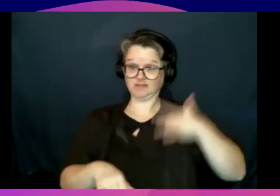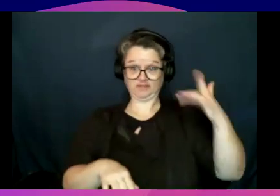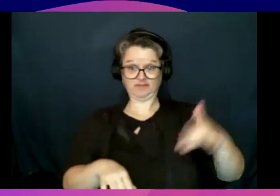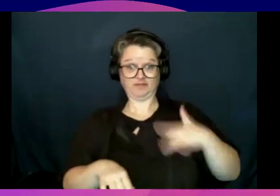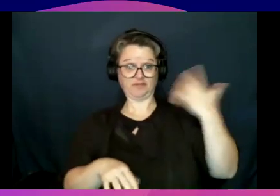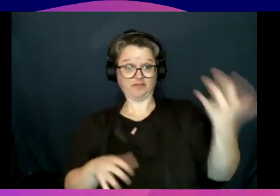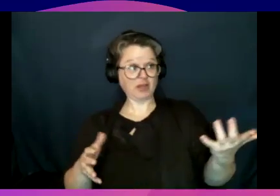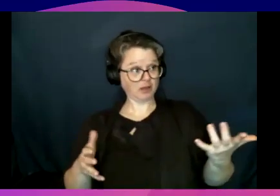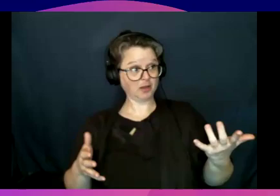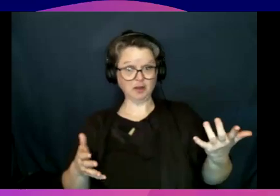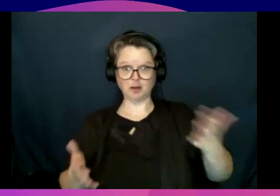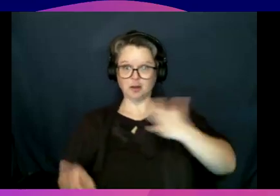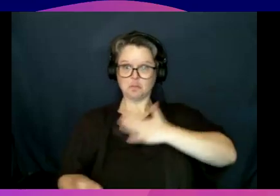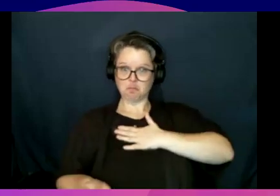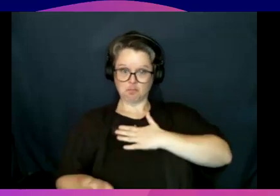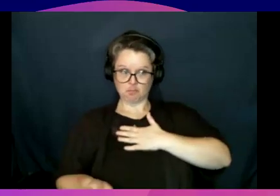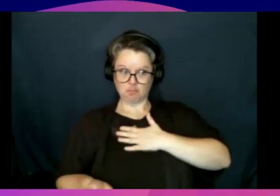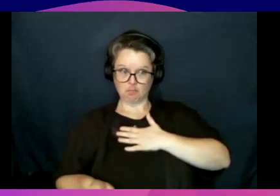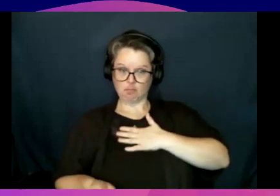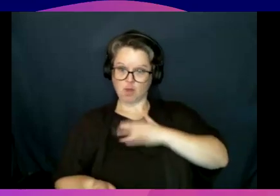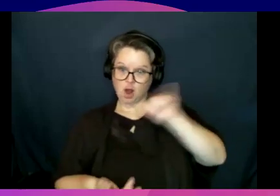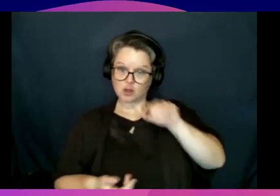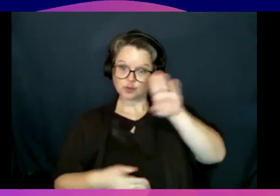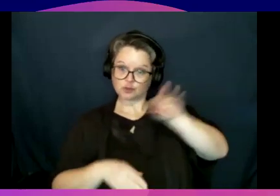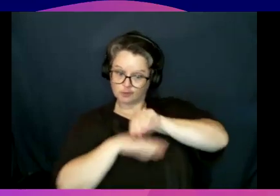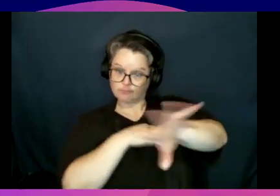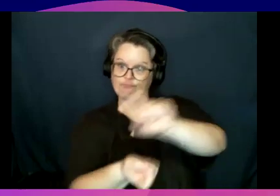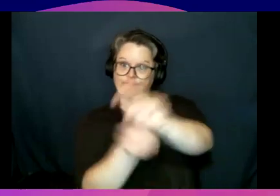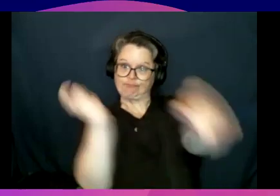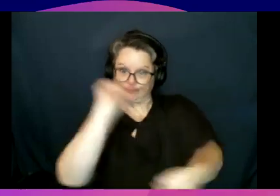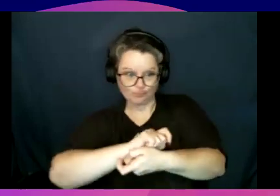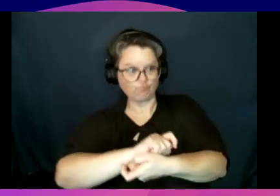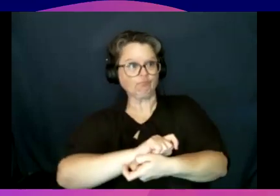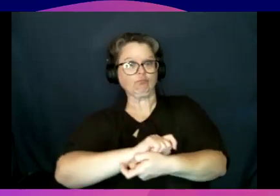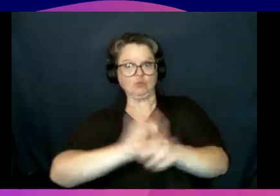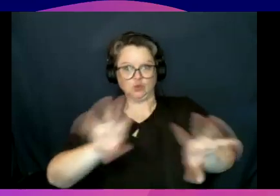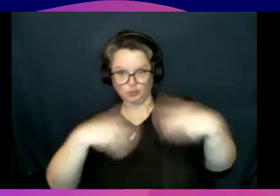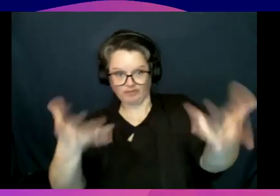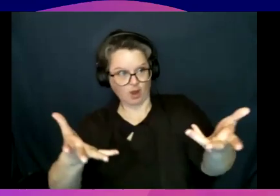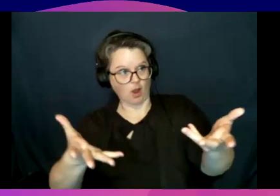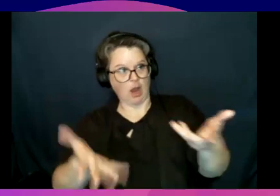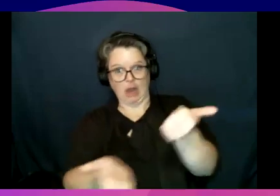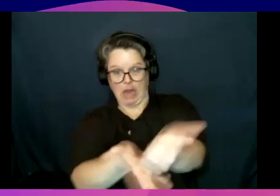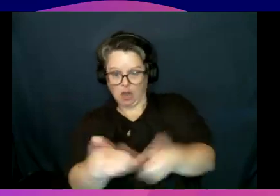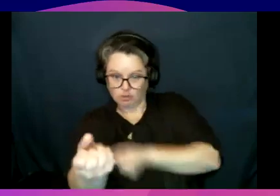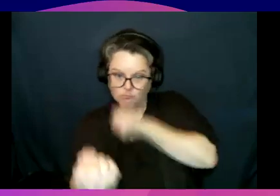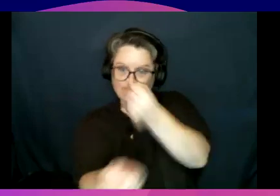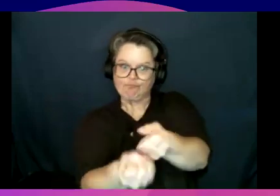levels. People in this sector are mission driven. They are committed, they are dedicated to doing the work, and they want to make a difference. And